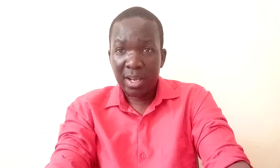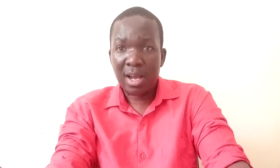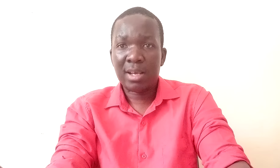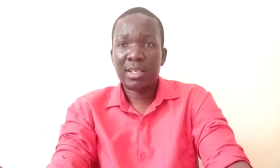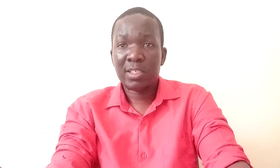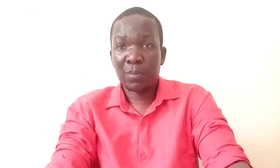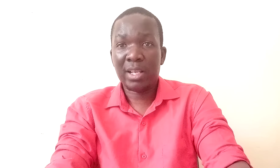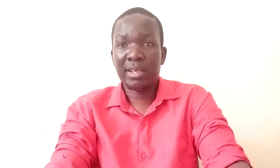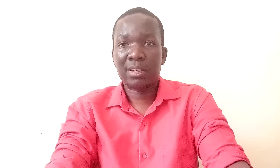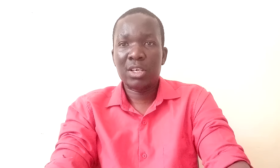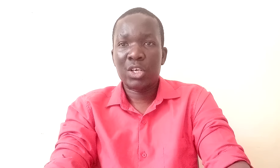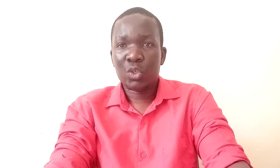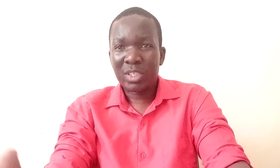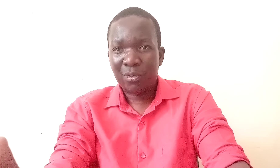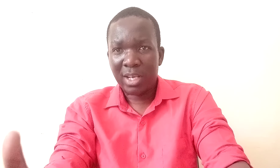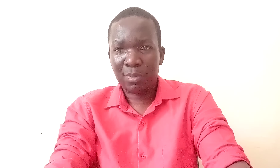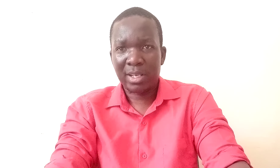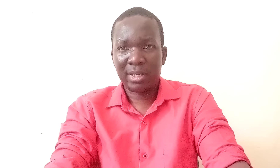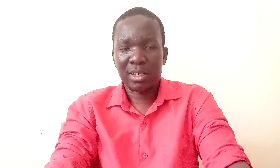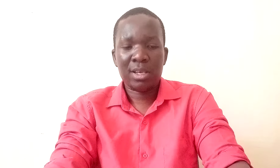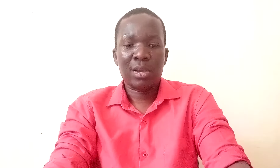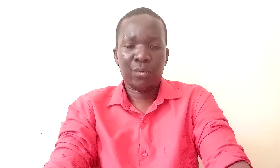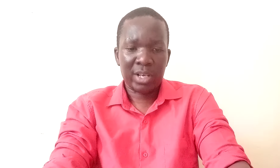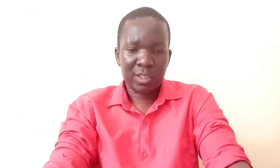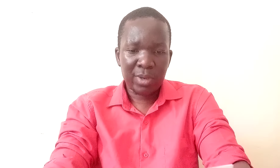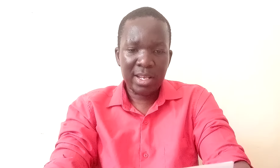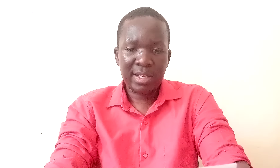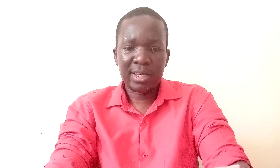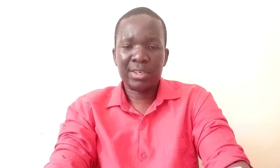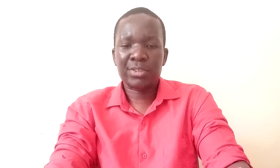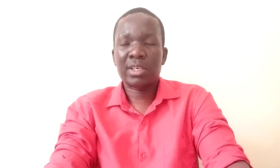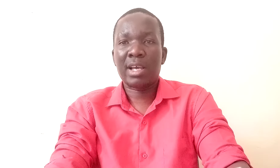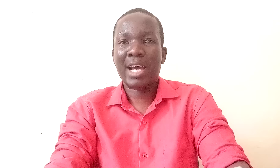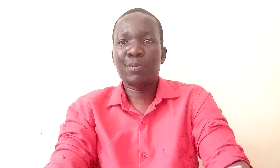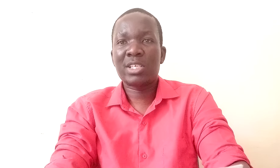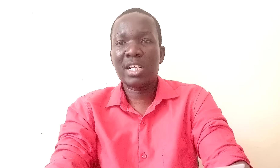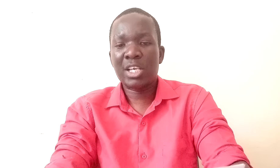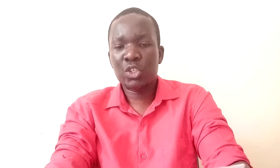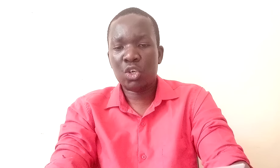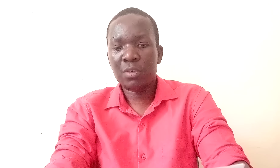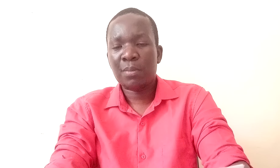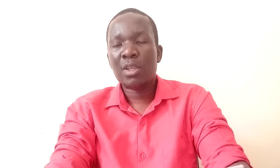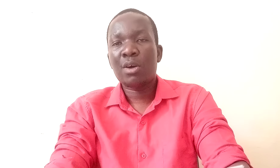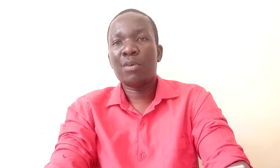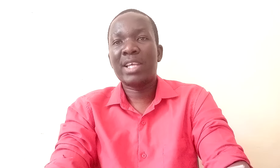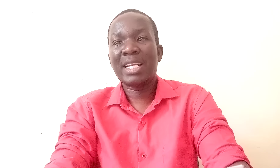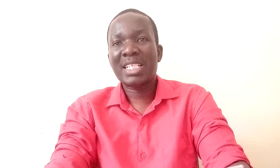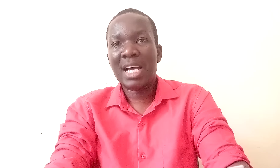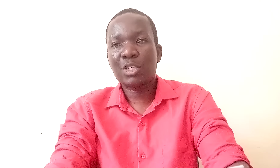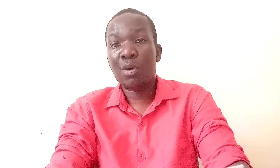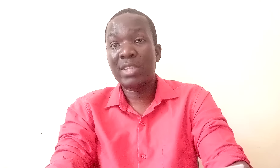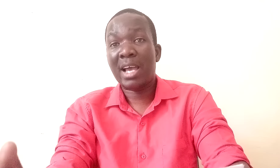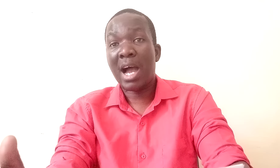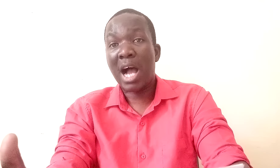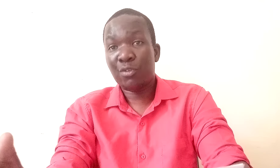finger spelling. So what's finger spelling? Finger spelling is a representation of the letters of the